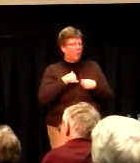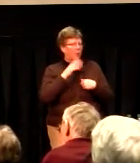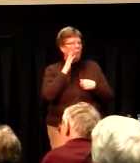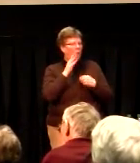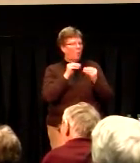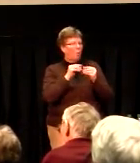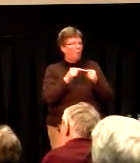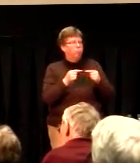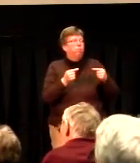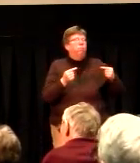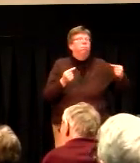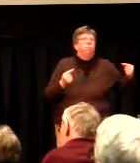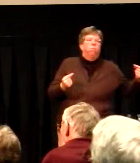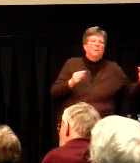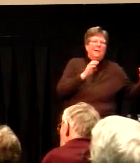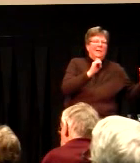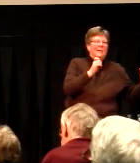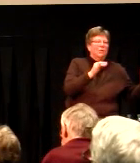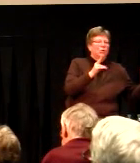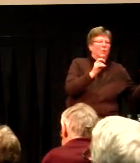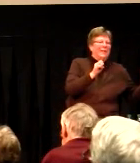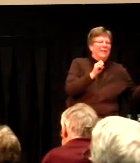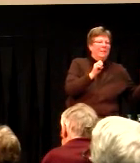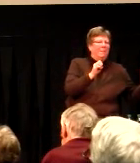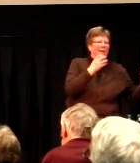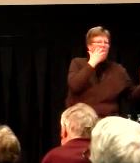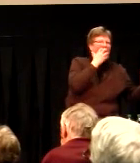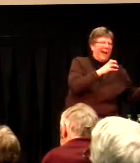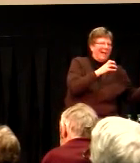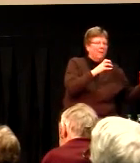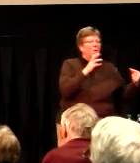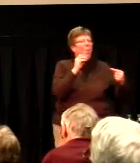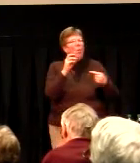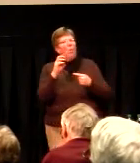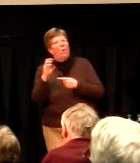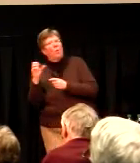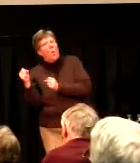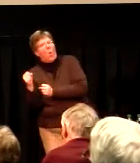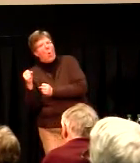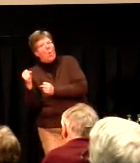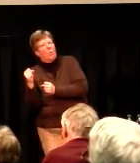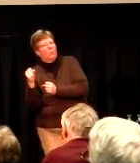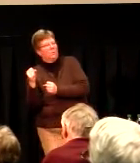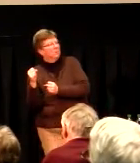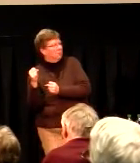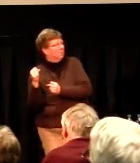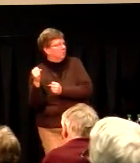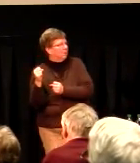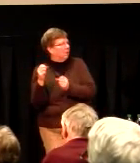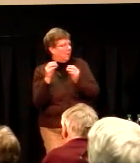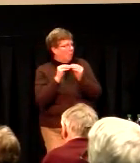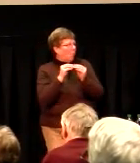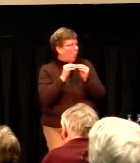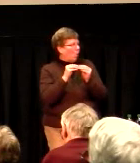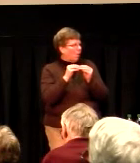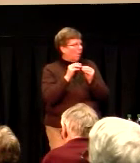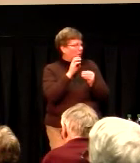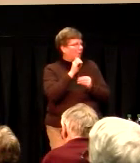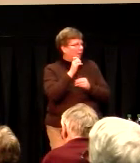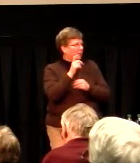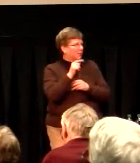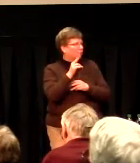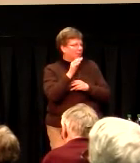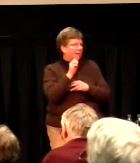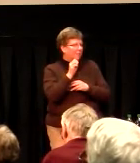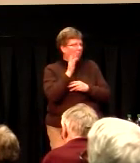extremes of the hot and the cold, but overall also generally warmer, which is a complicated